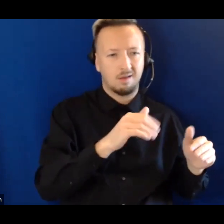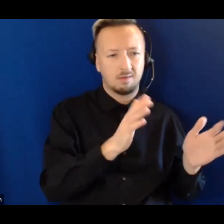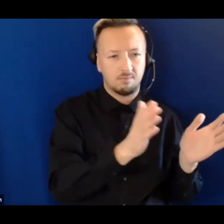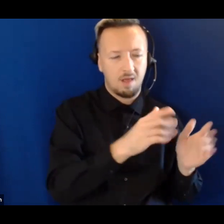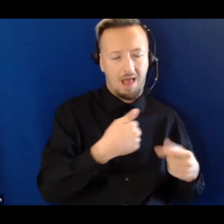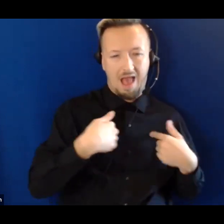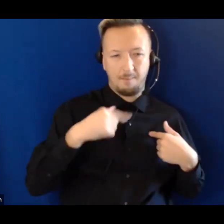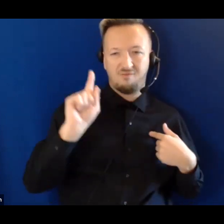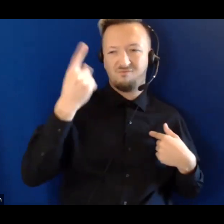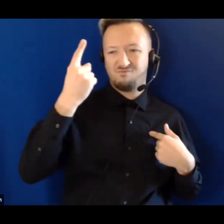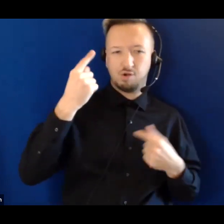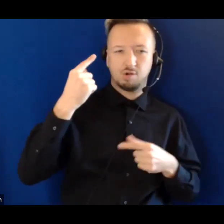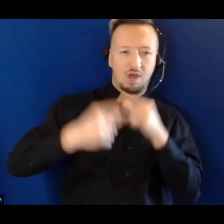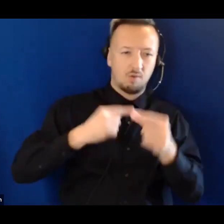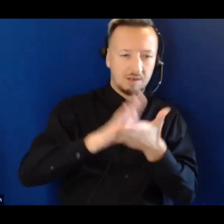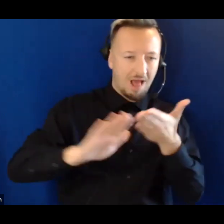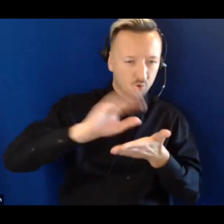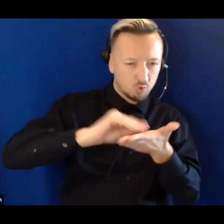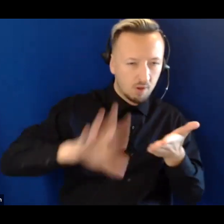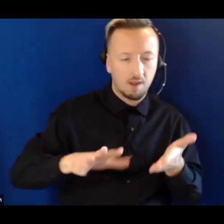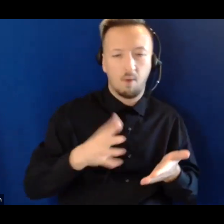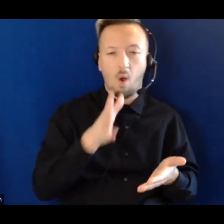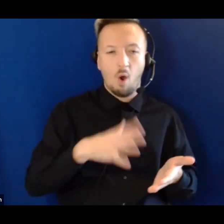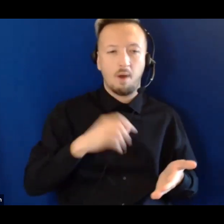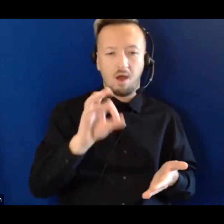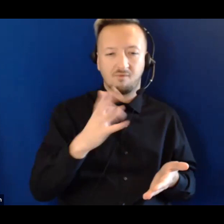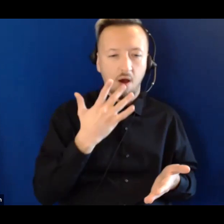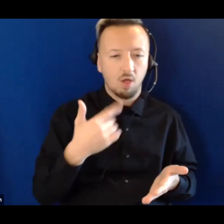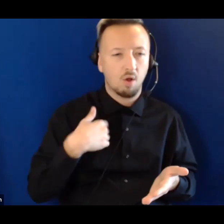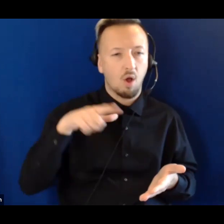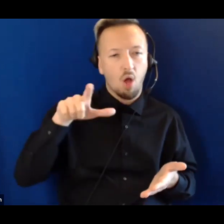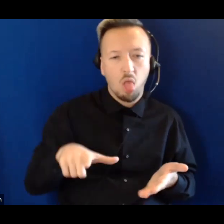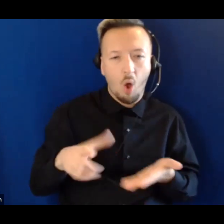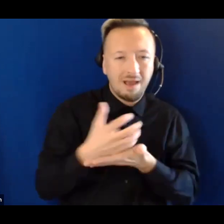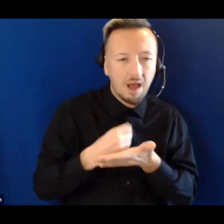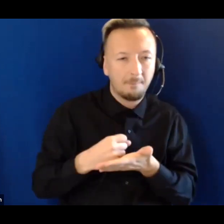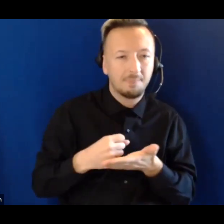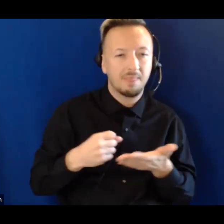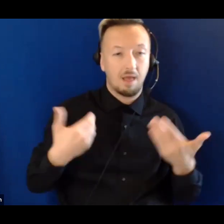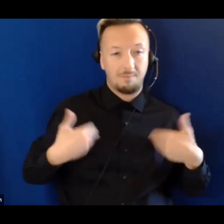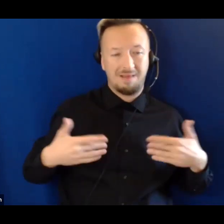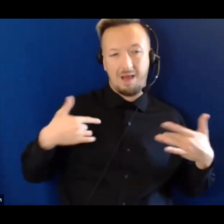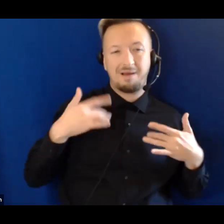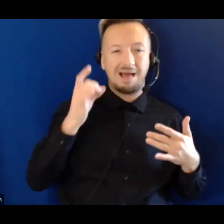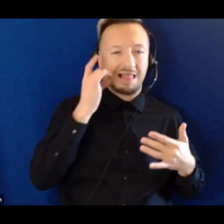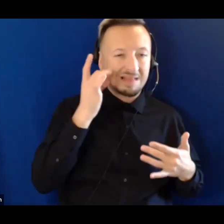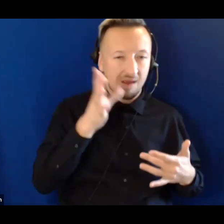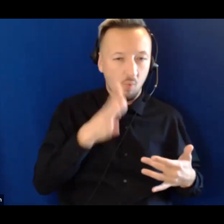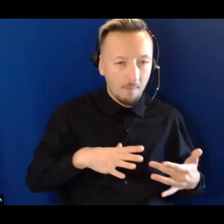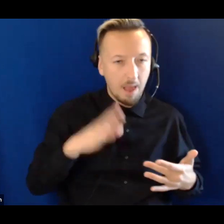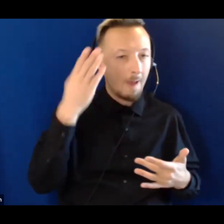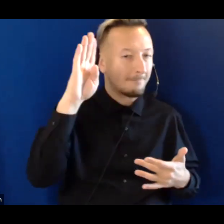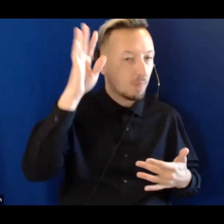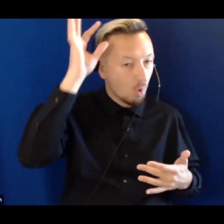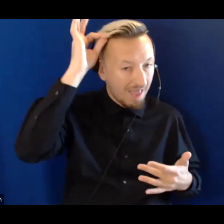of color. I am low income, and just physical description, I'm a light-skinned woman of color with blue